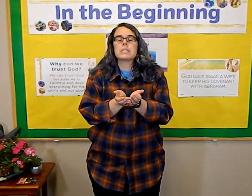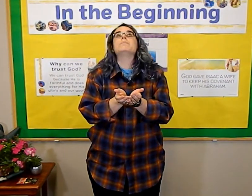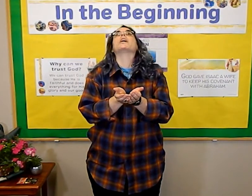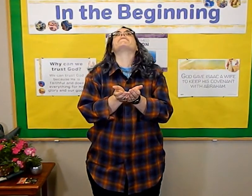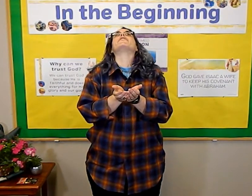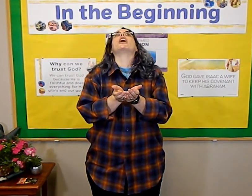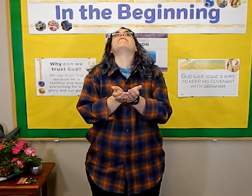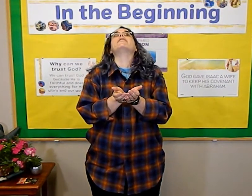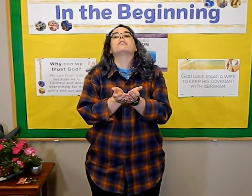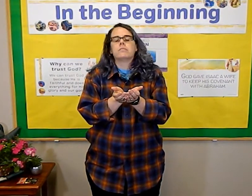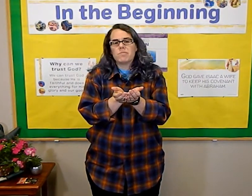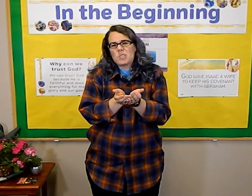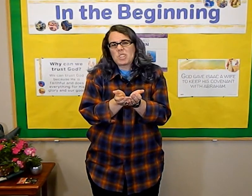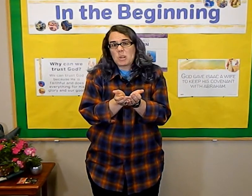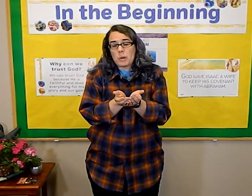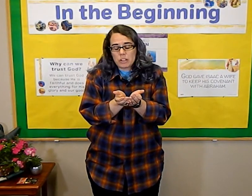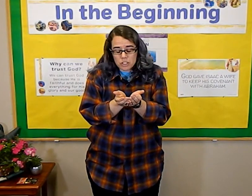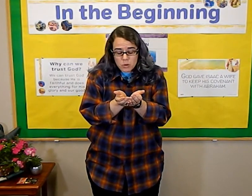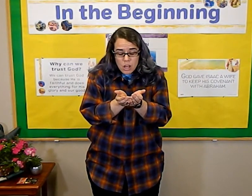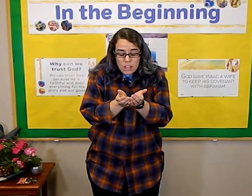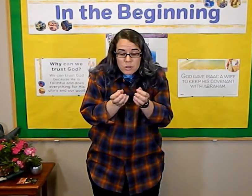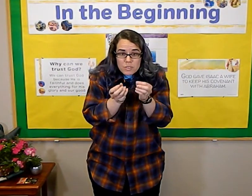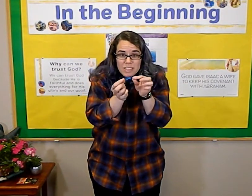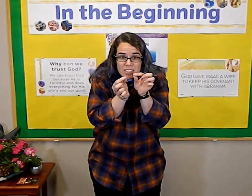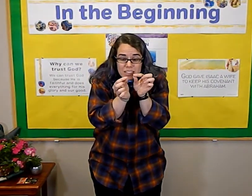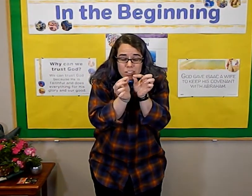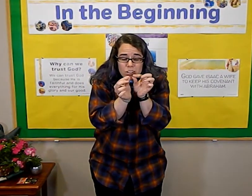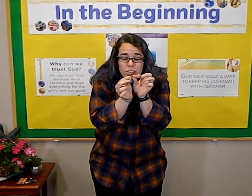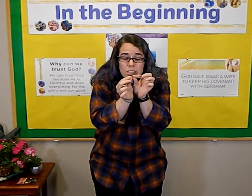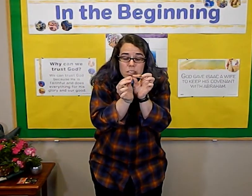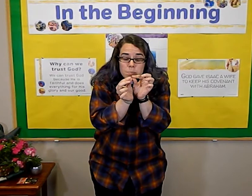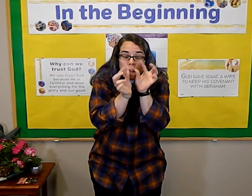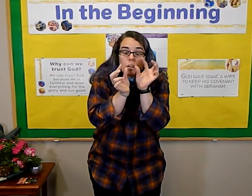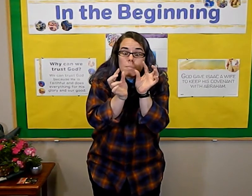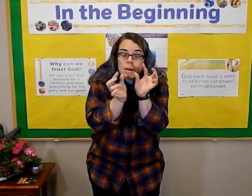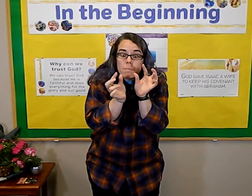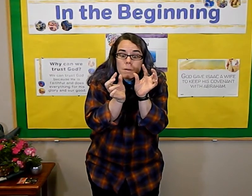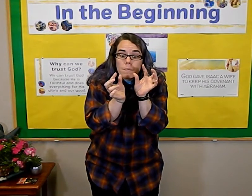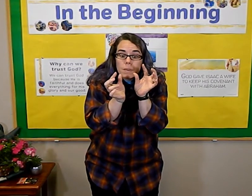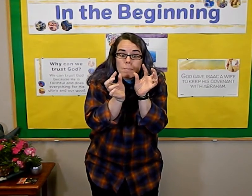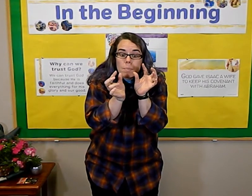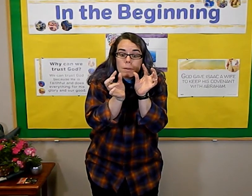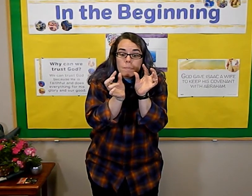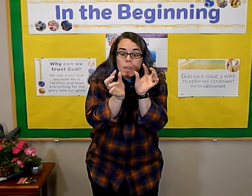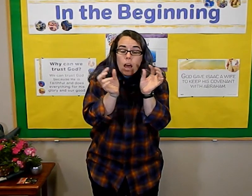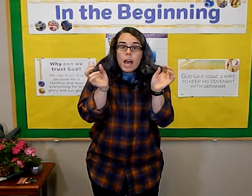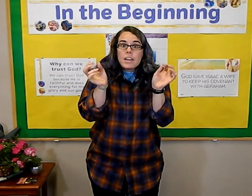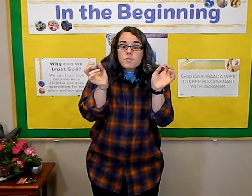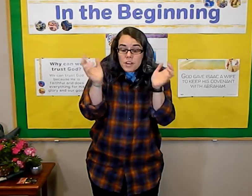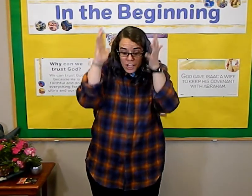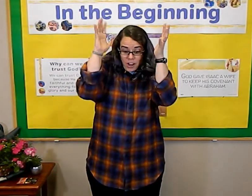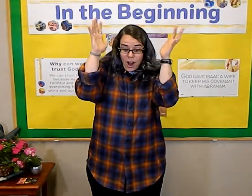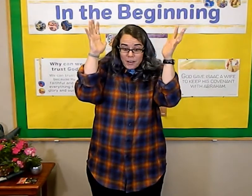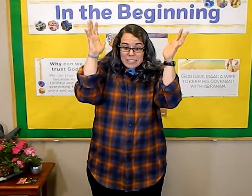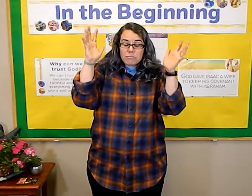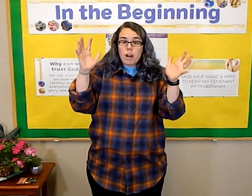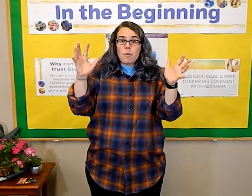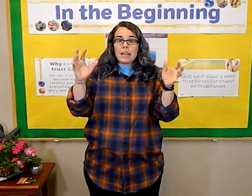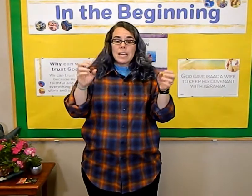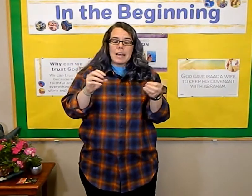like forever, usually a week or two, you see this little green sprout come up. And you think, oh, it's growing, and it